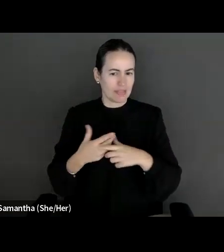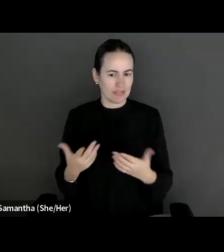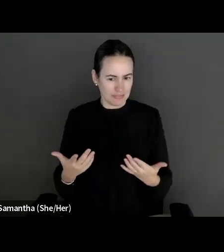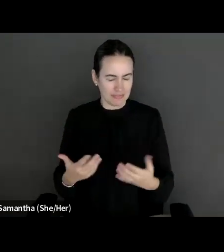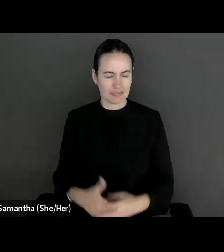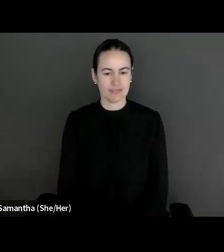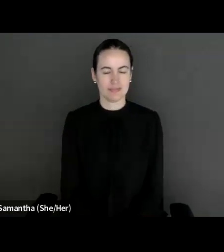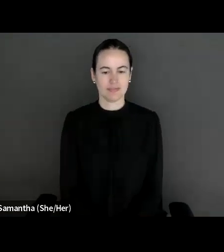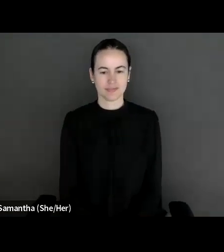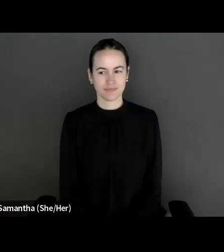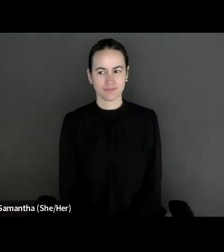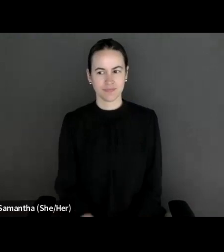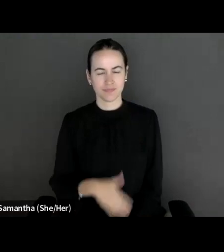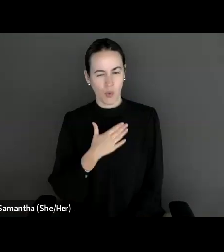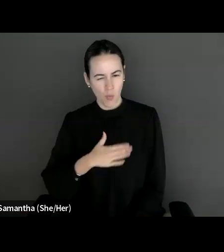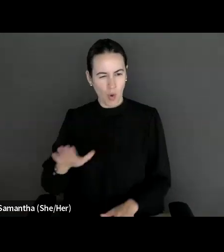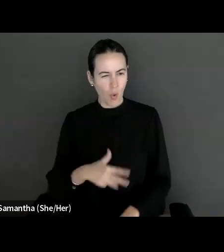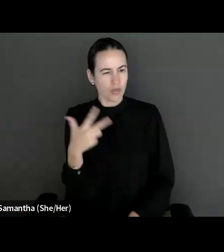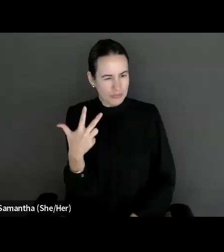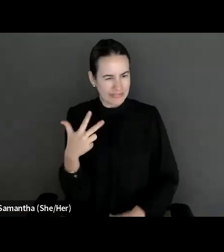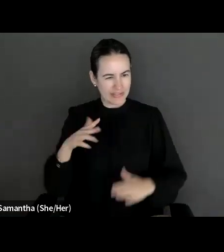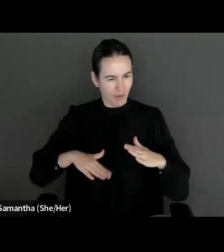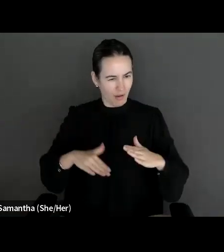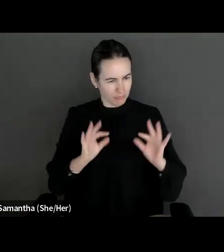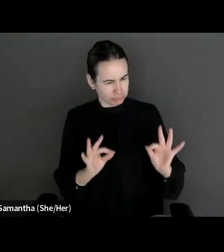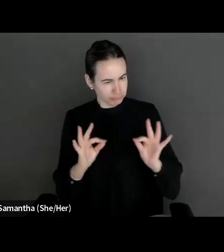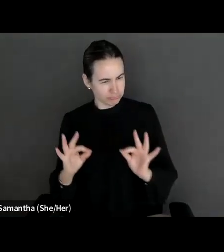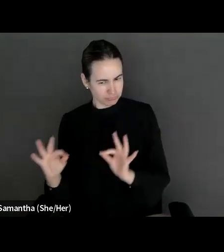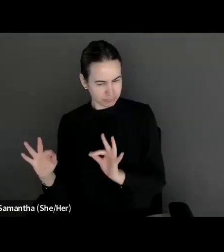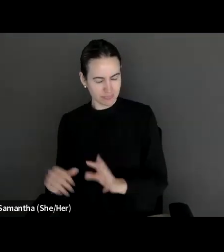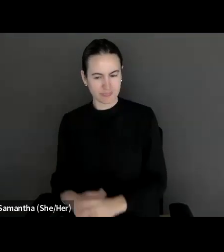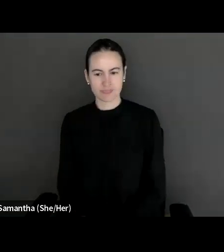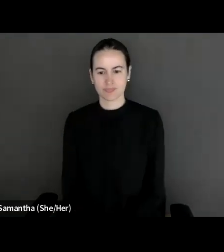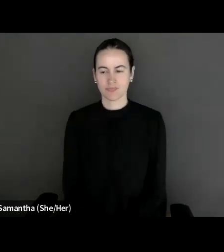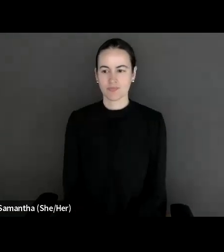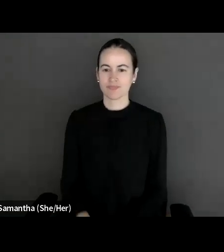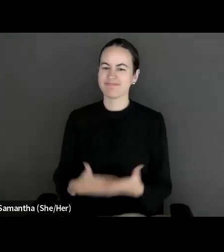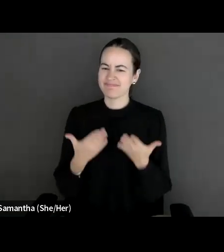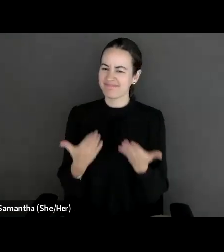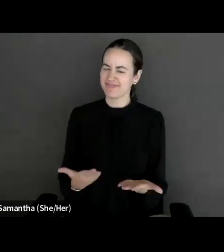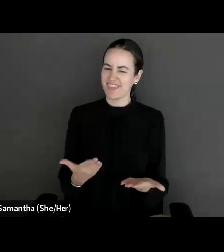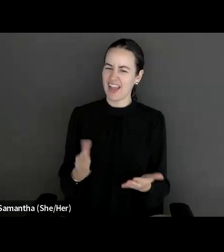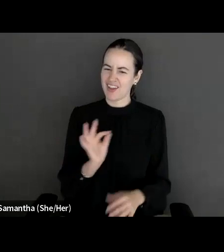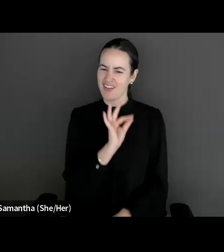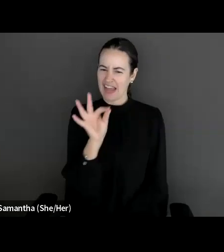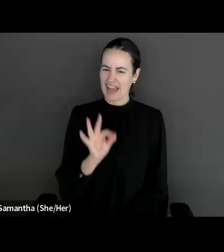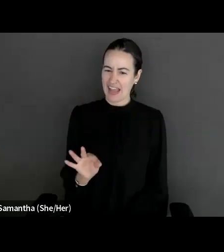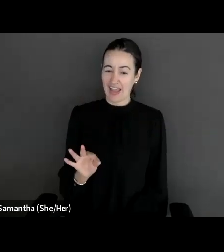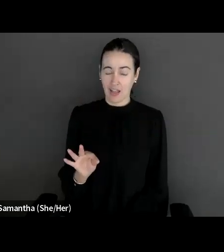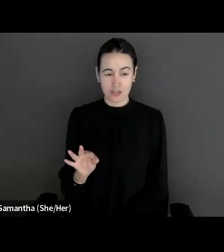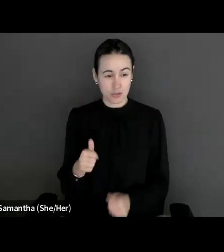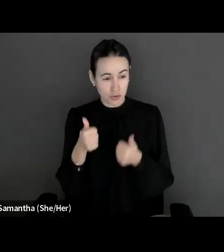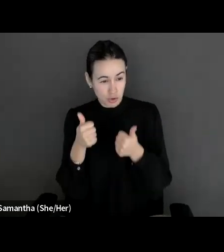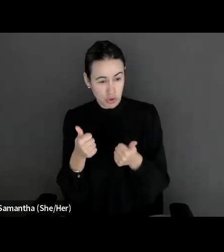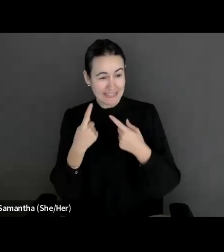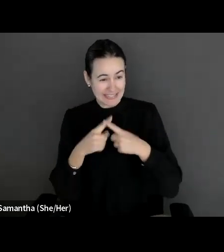predictions. So the question then is, does it make sense to use many, many different sources of scale